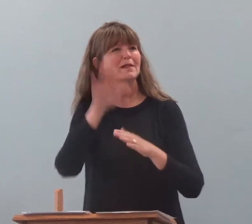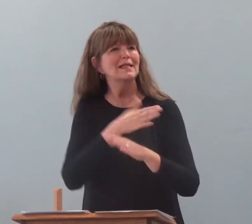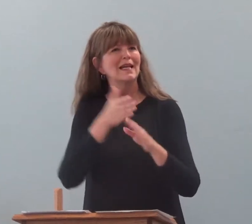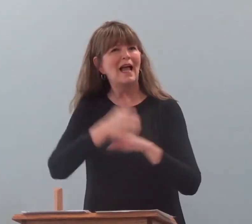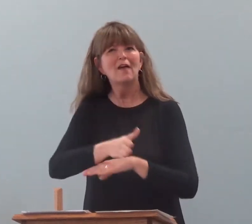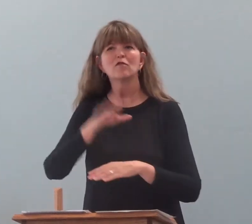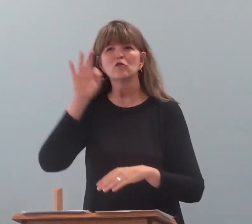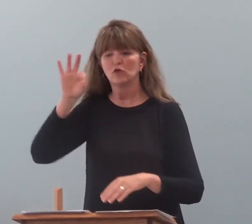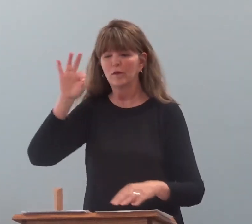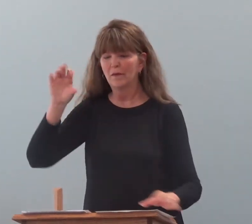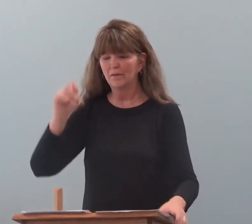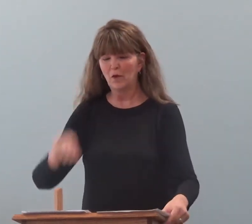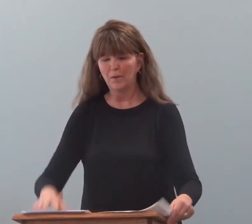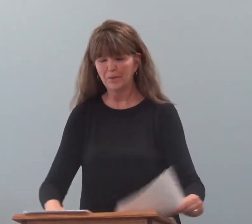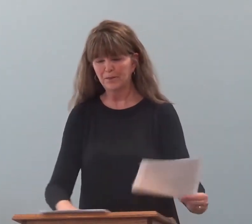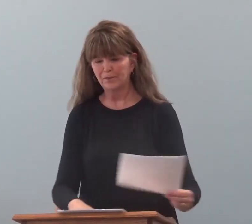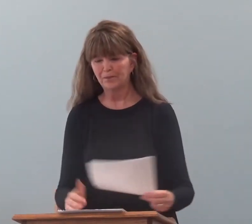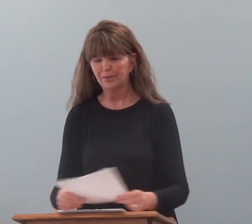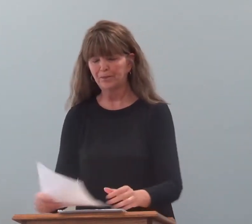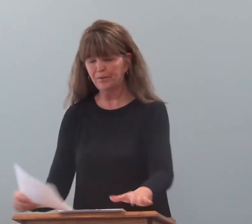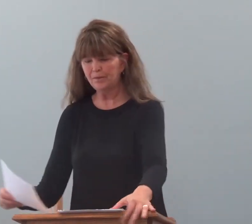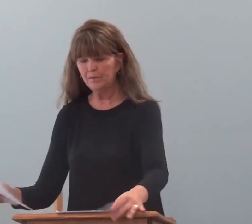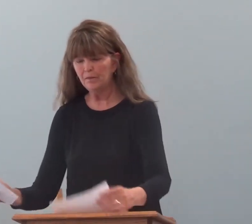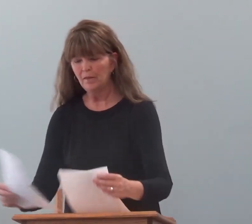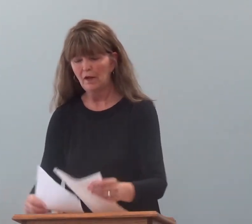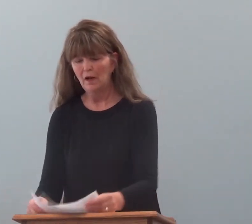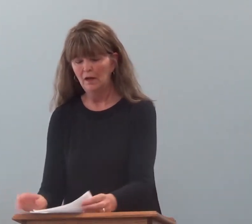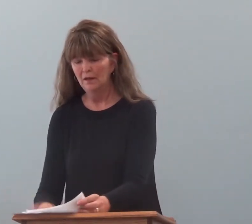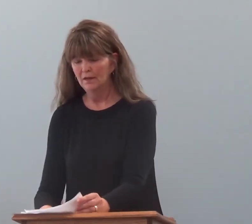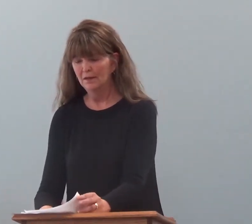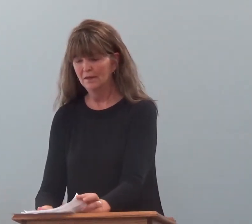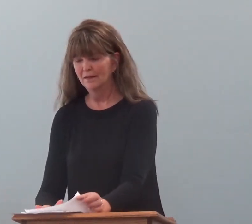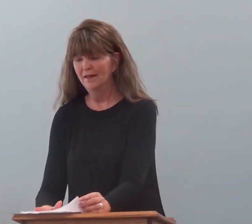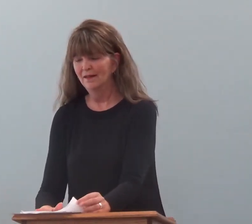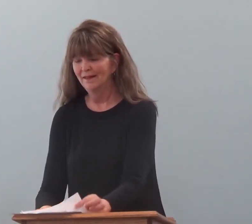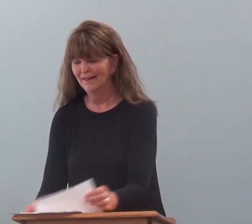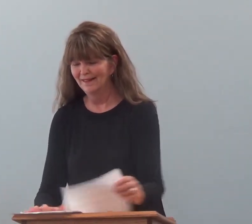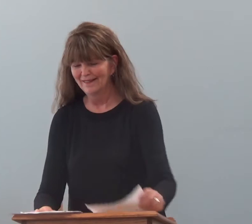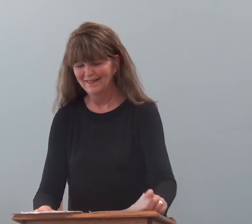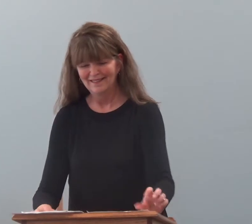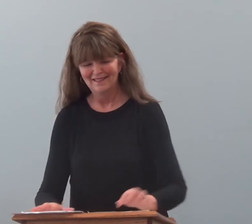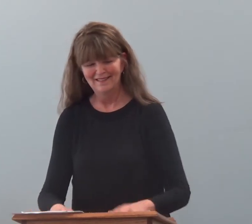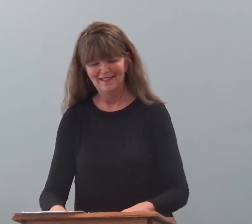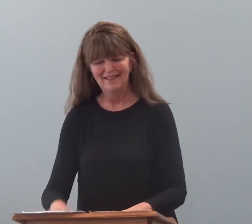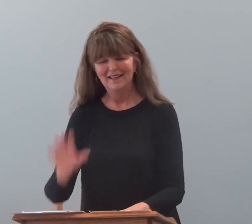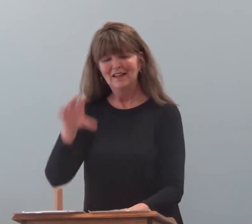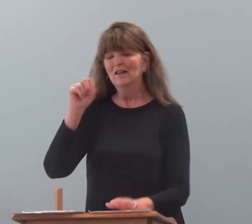So this morning's sermon, we will have this morning's worship song at the conclusion of the sermon.